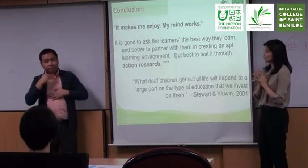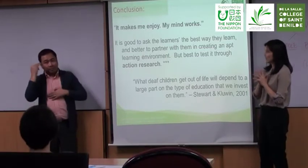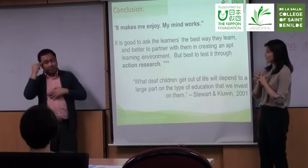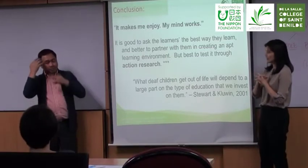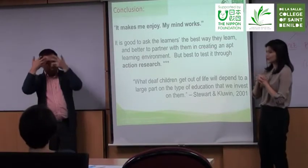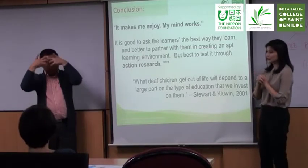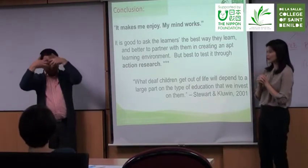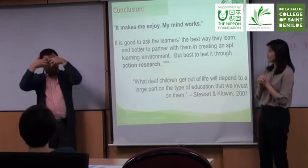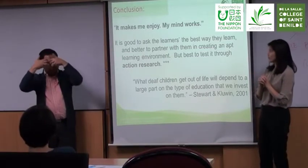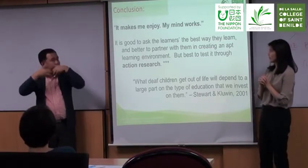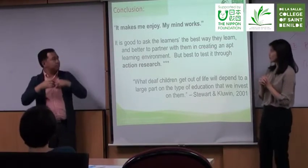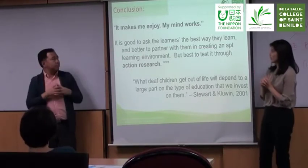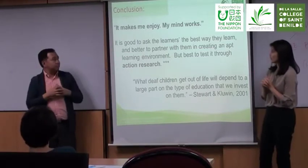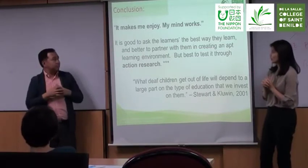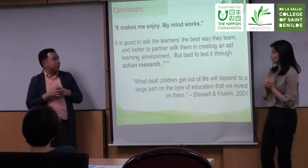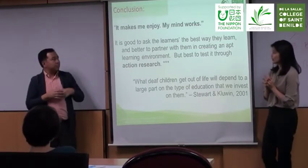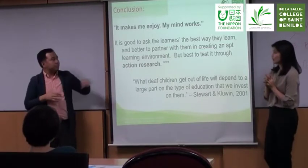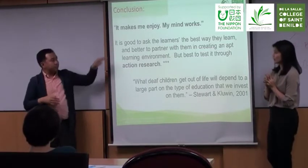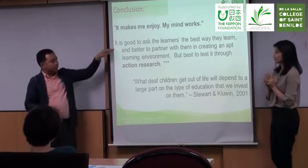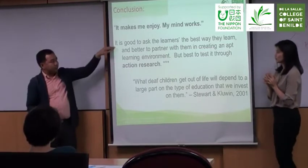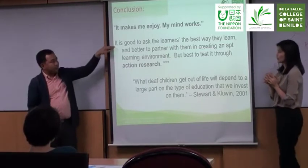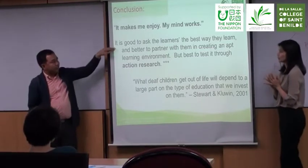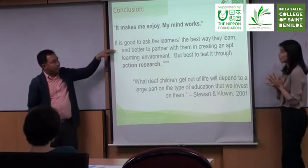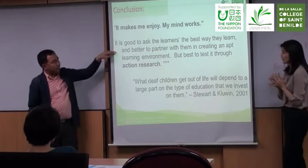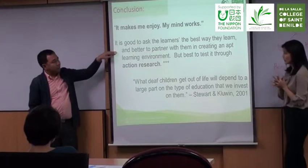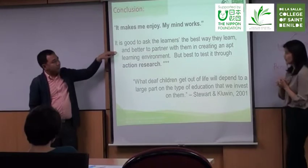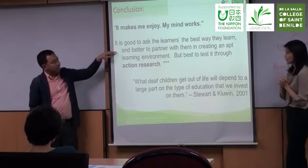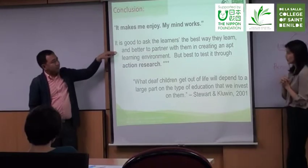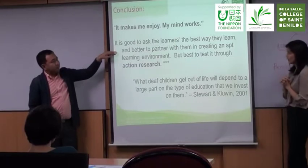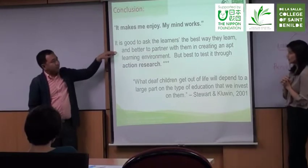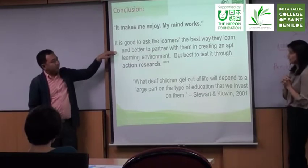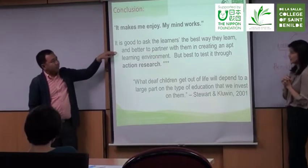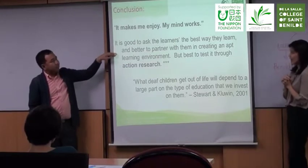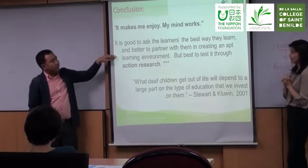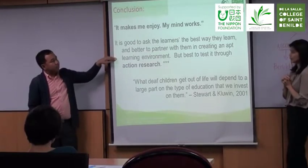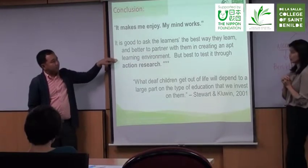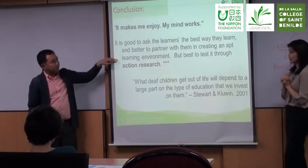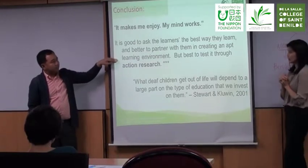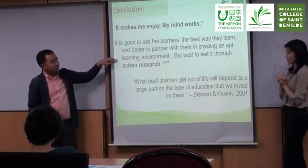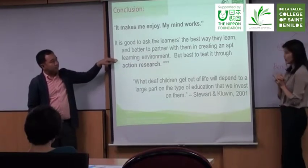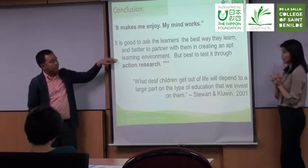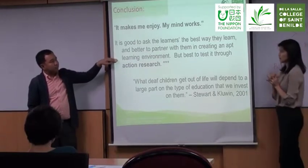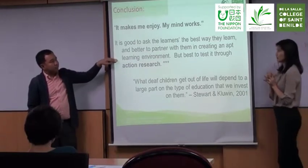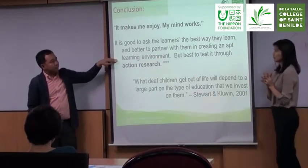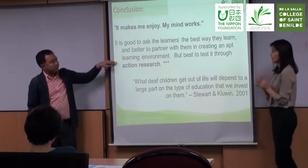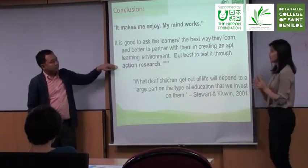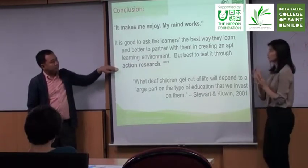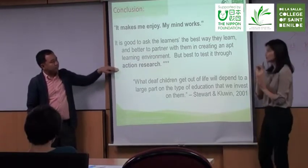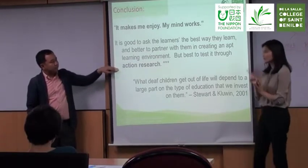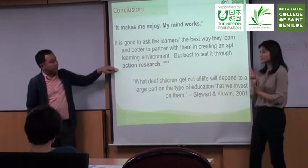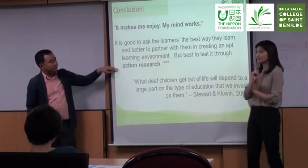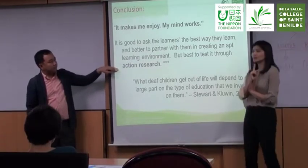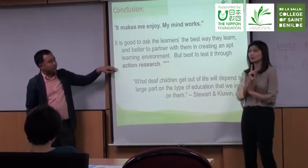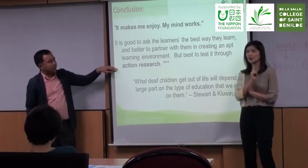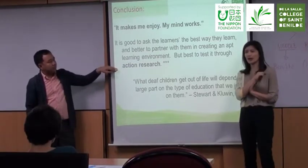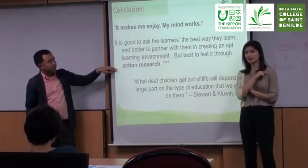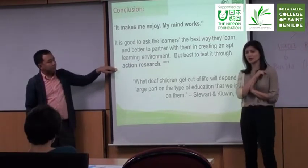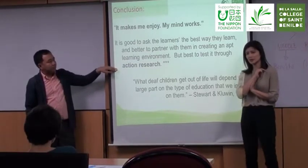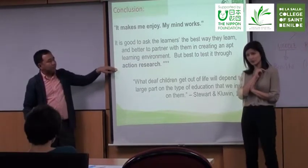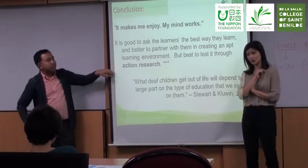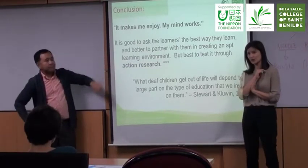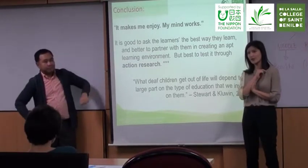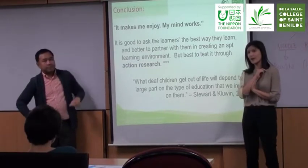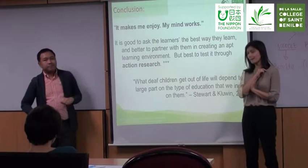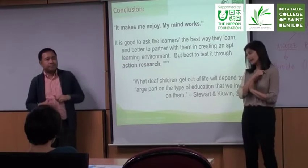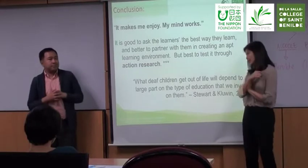it is good to ask the learners the best way they learn and better to partner with them in creating an apt learning environment, but best to test it through